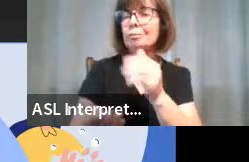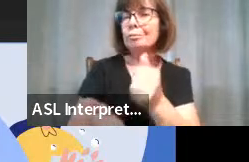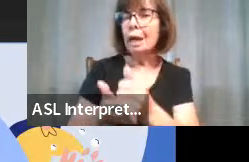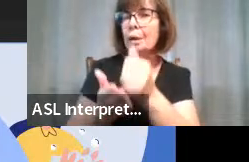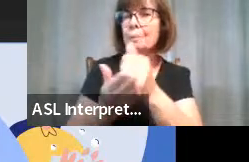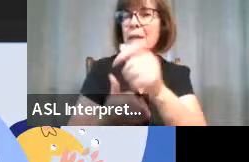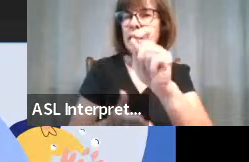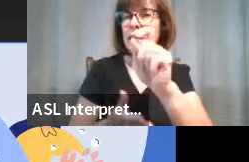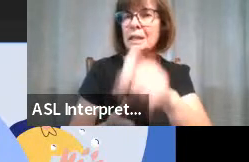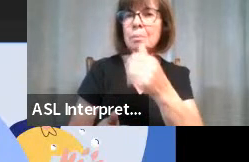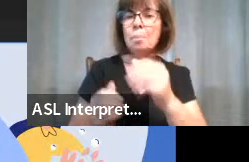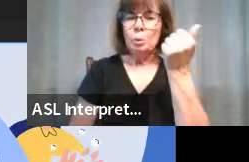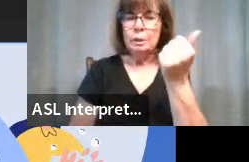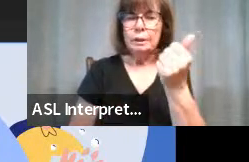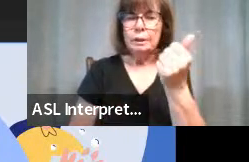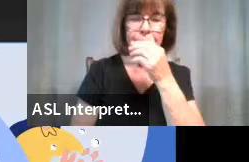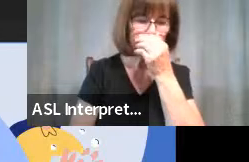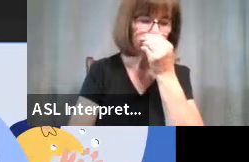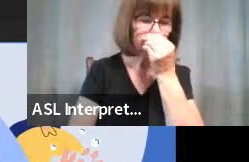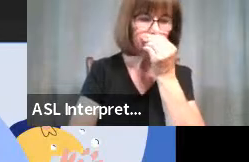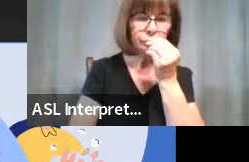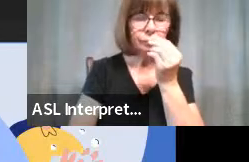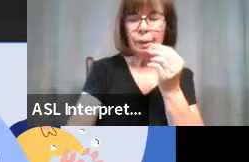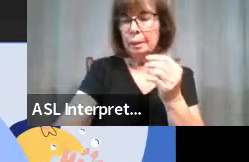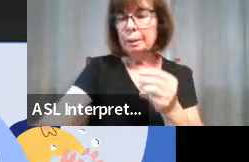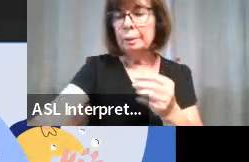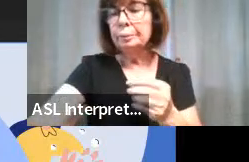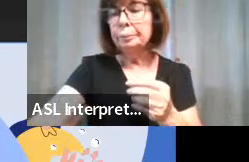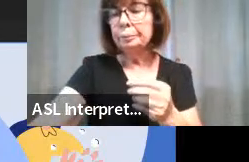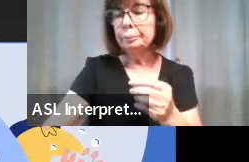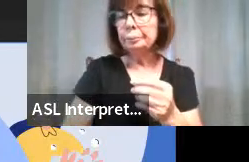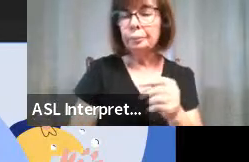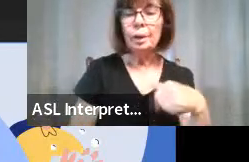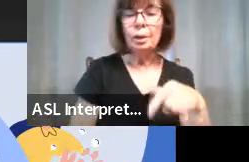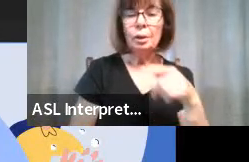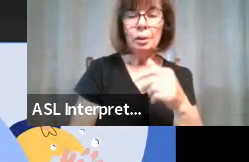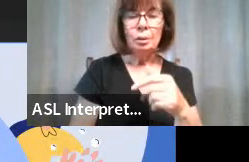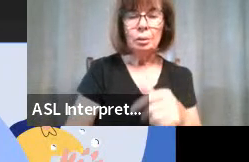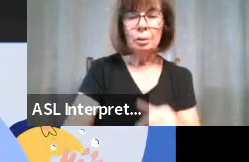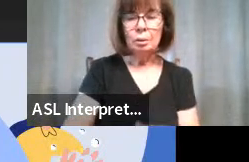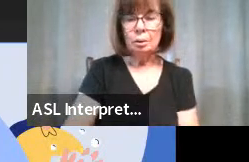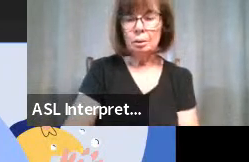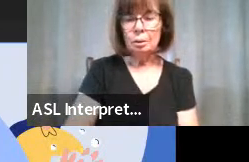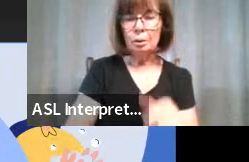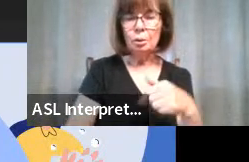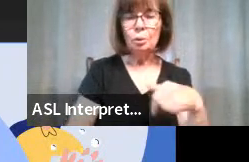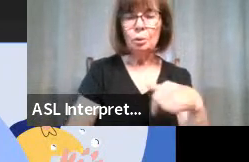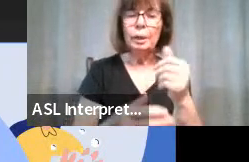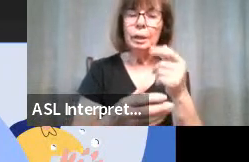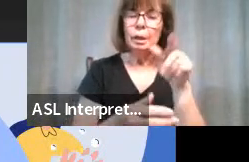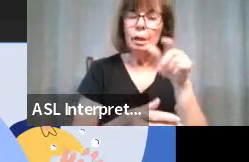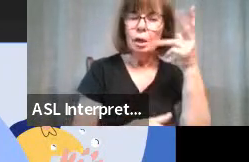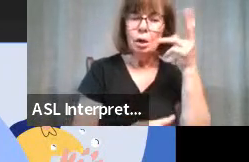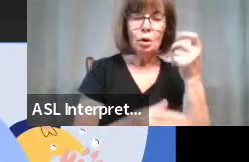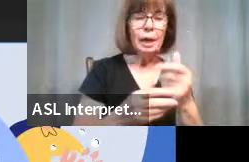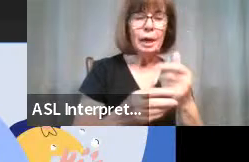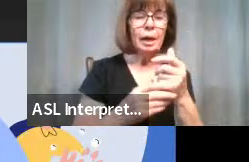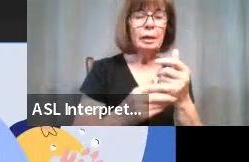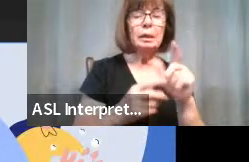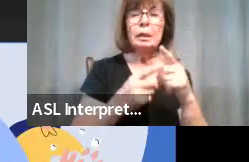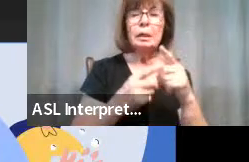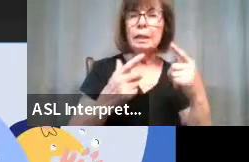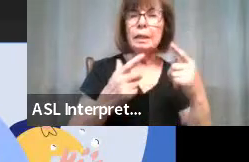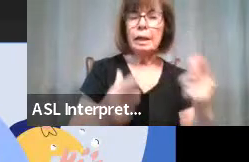We heard other themes that language capacity for treatments options is an issue. Some groups are not even told about treatment options by